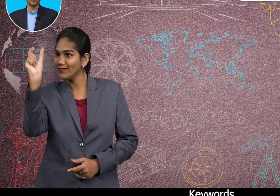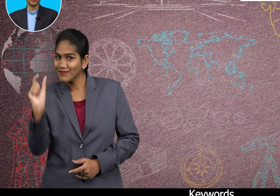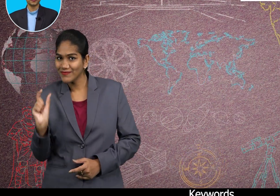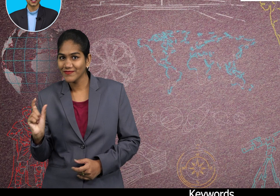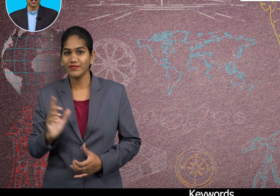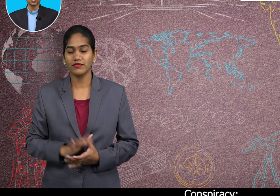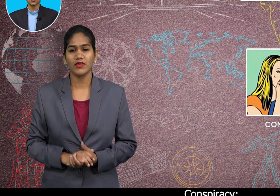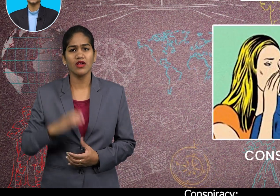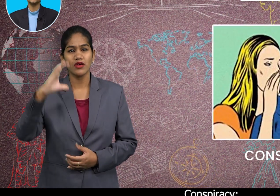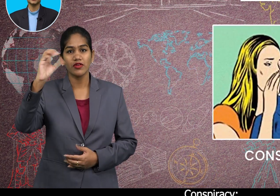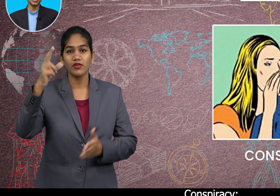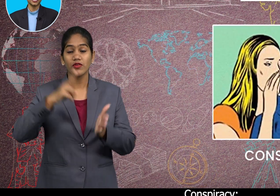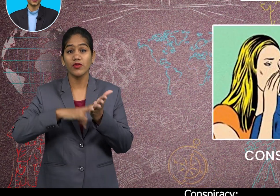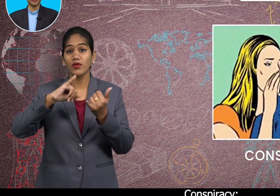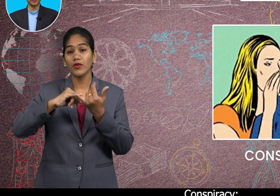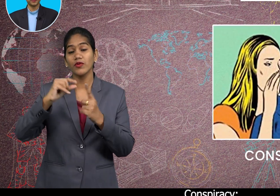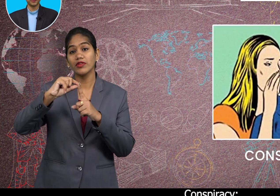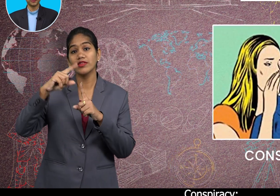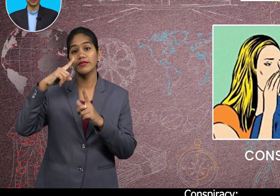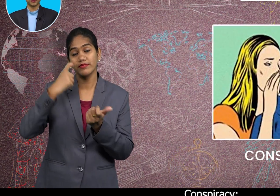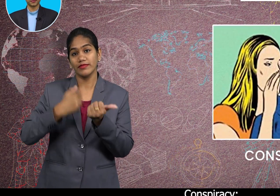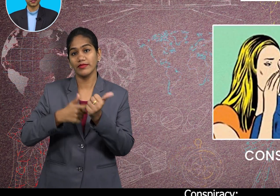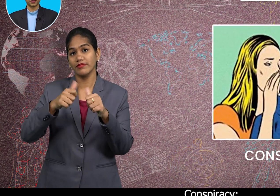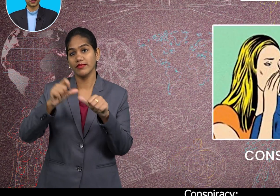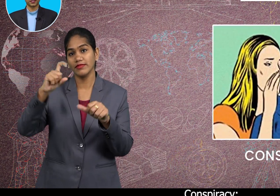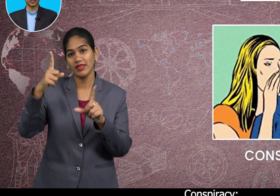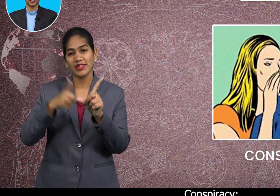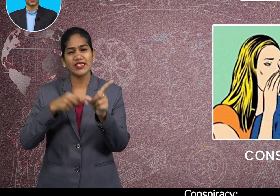Keywords: conspiracy,